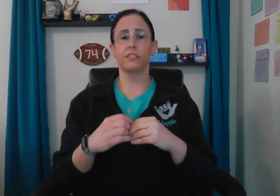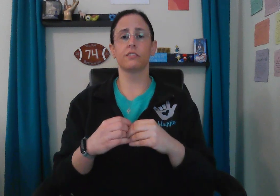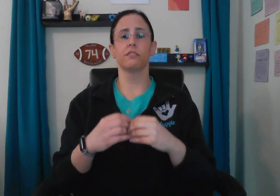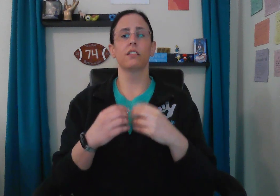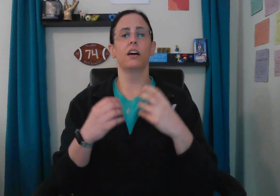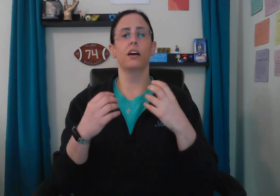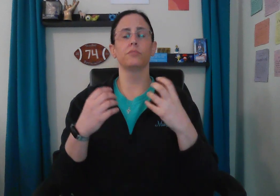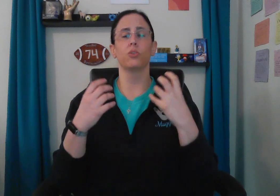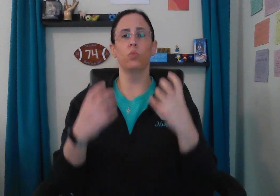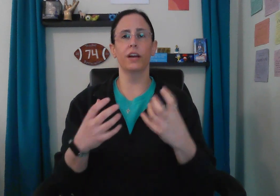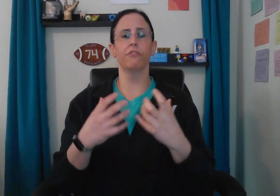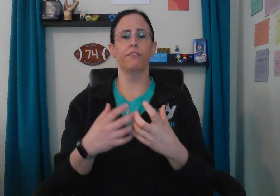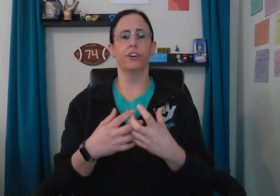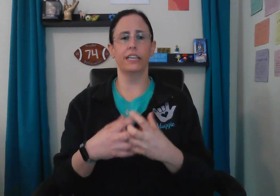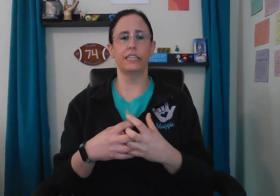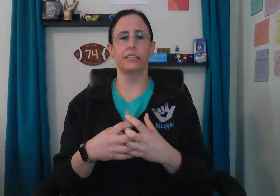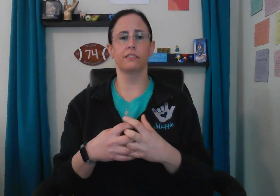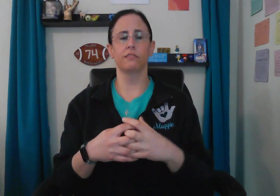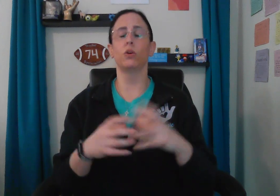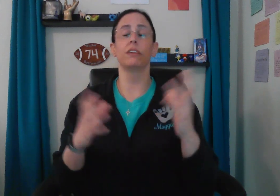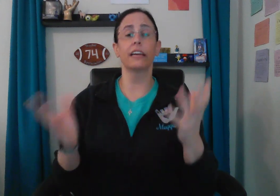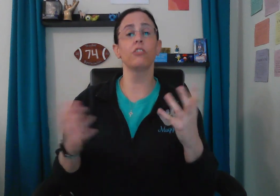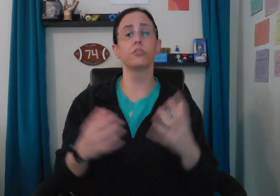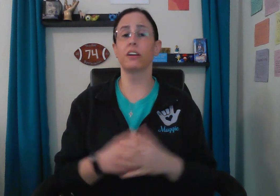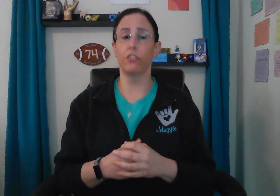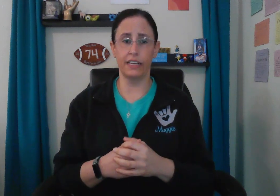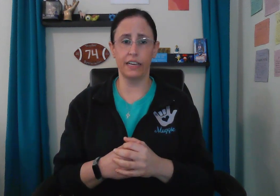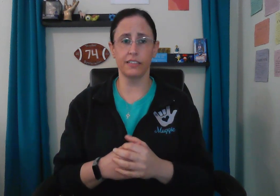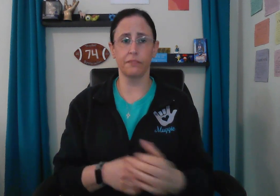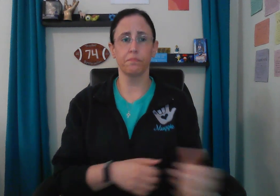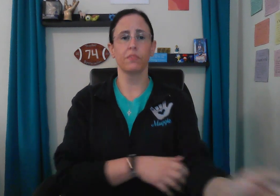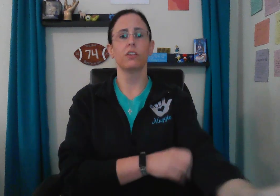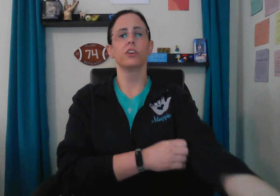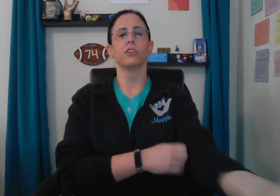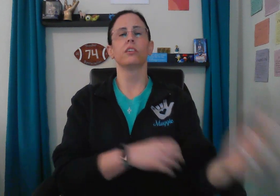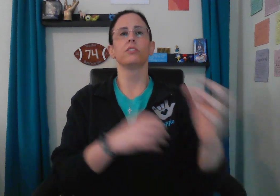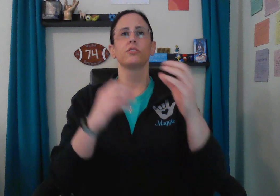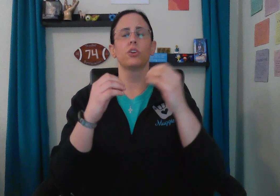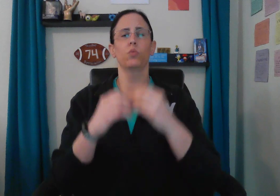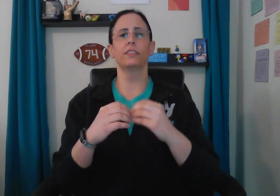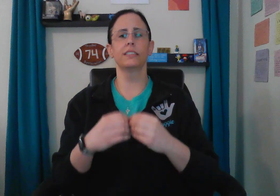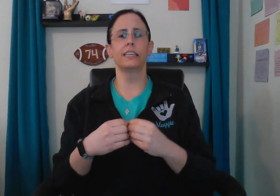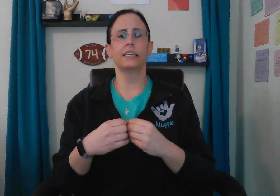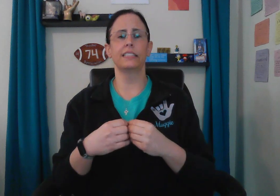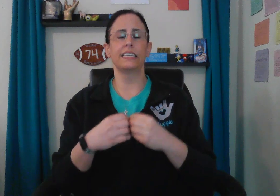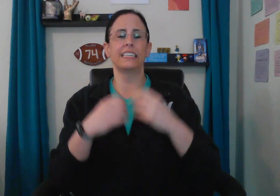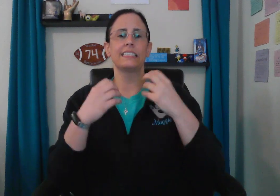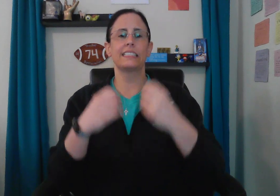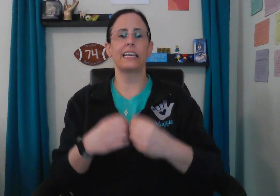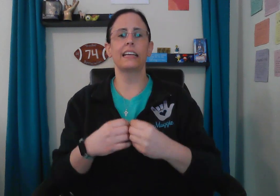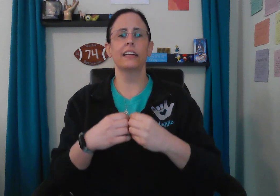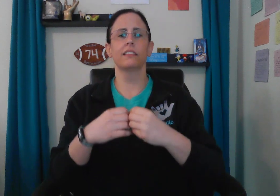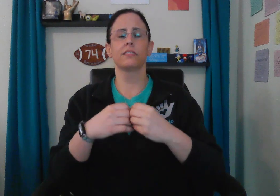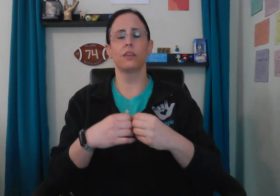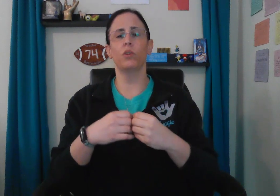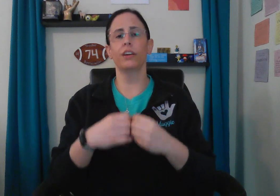Referents. So what a referent is, well, it can also be called indexing. So what this is it's setting someone